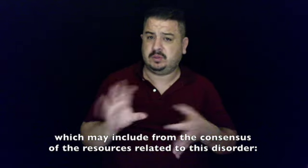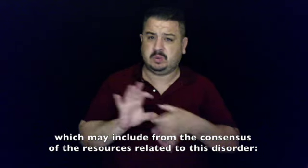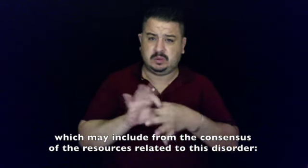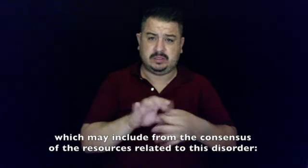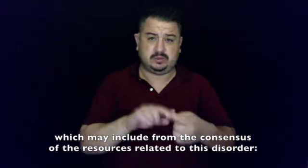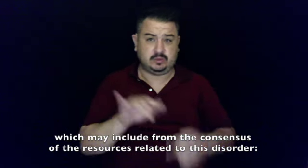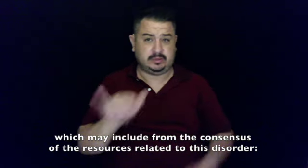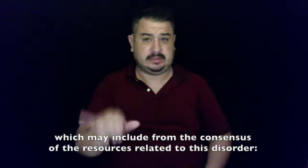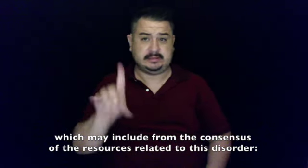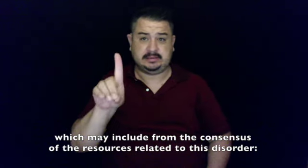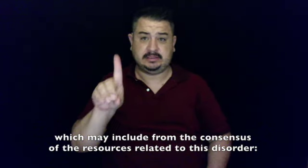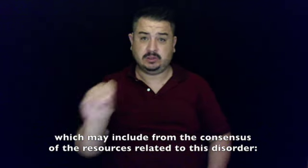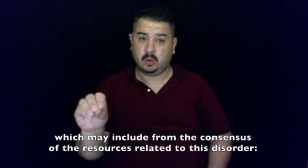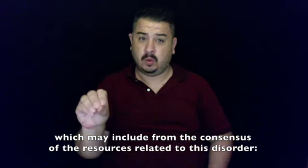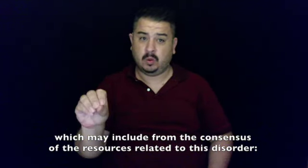resources related to this disorder,